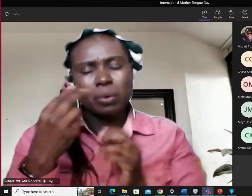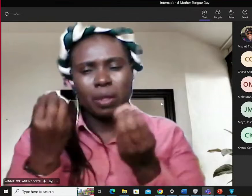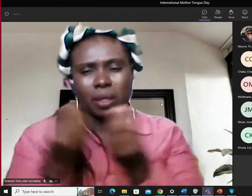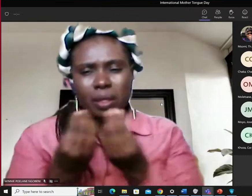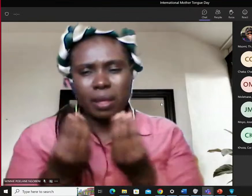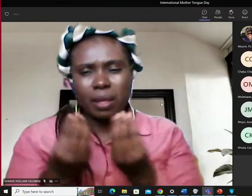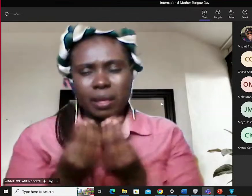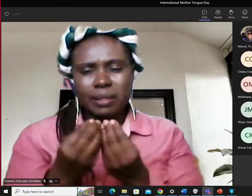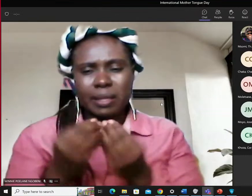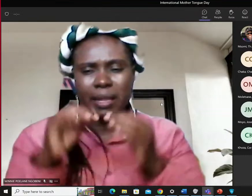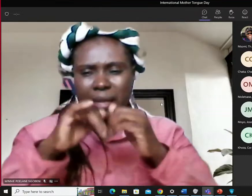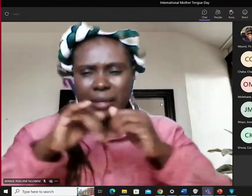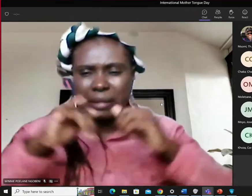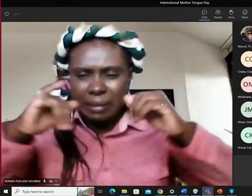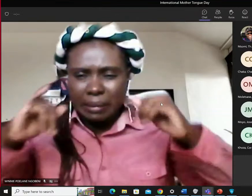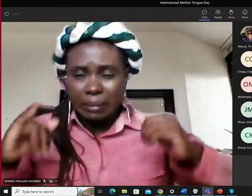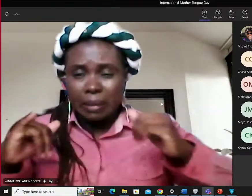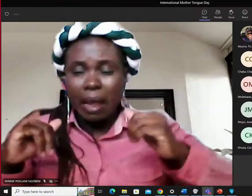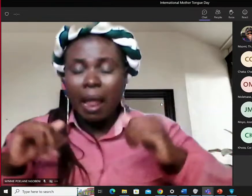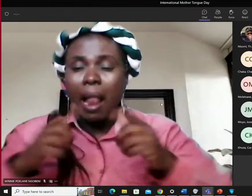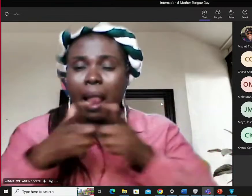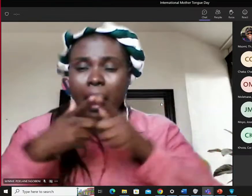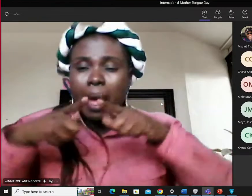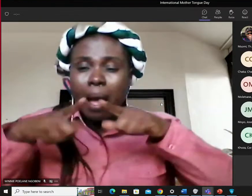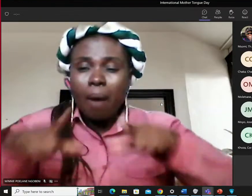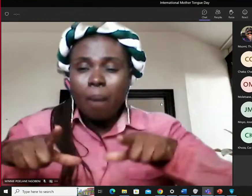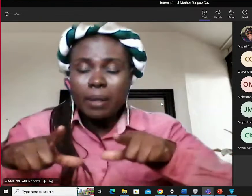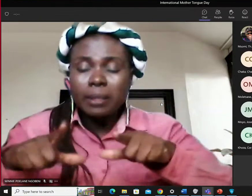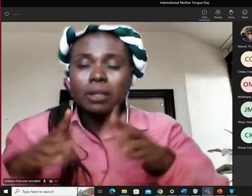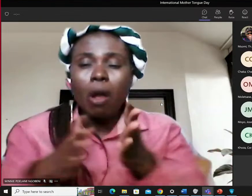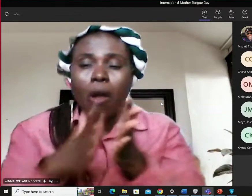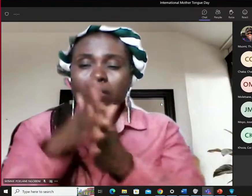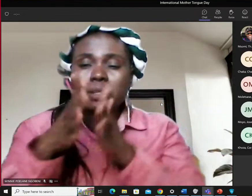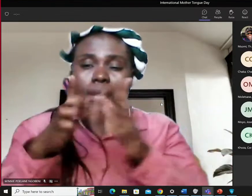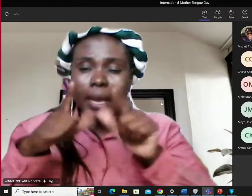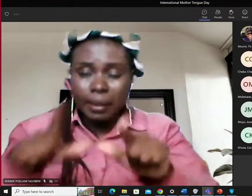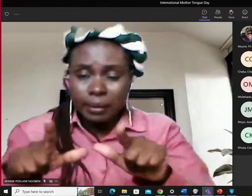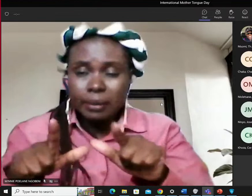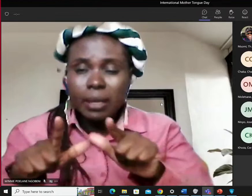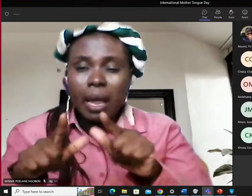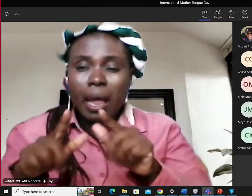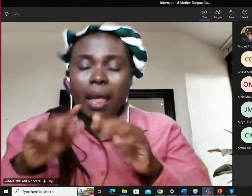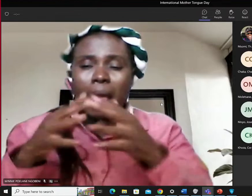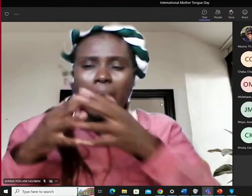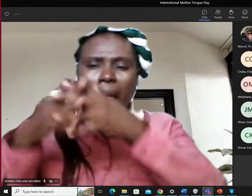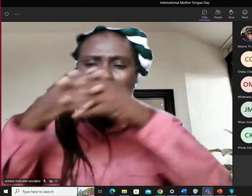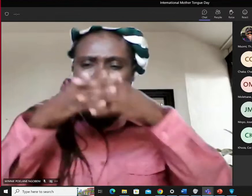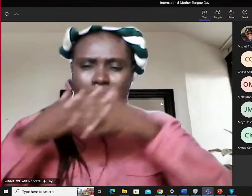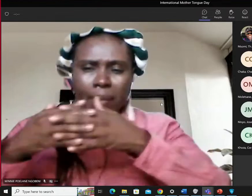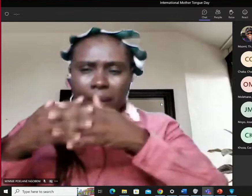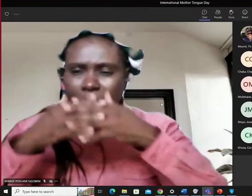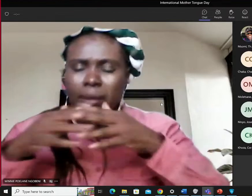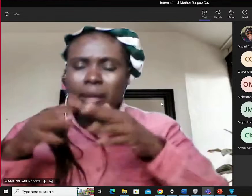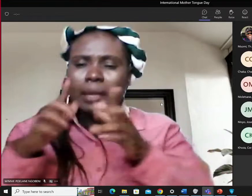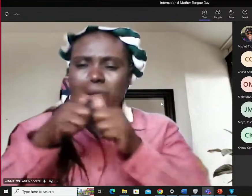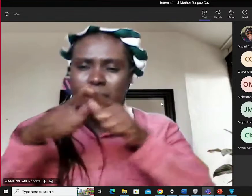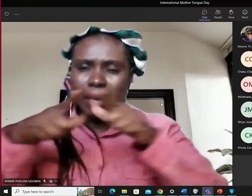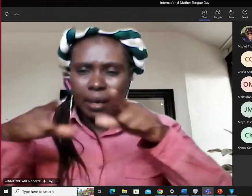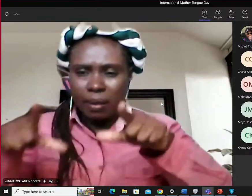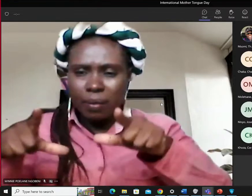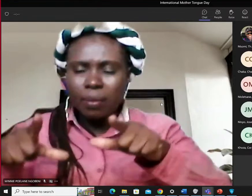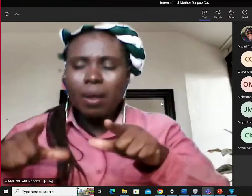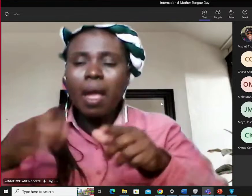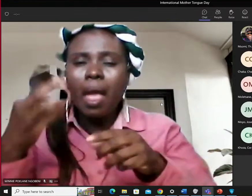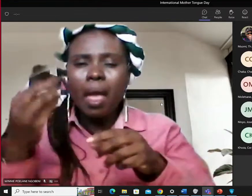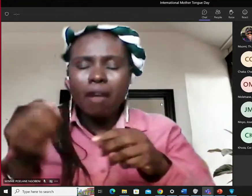of linguistic function of signing. American Sign Language used for everyday